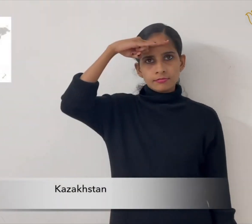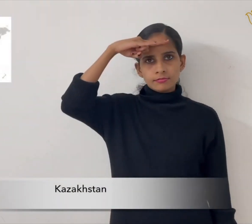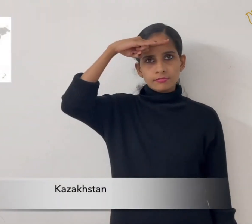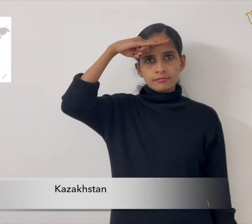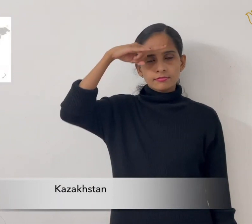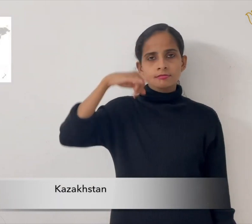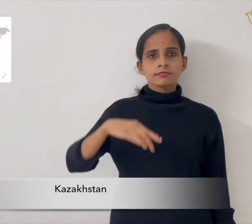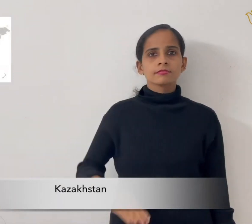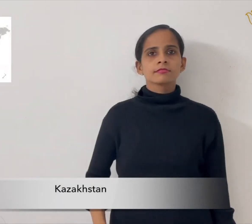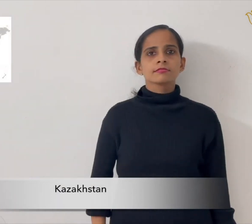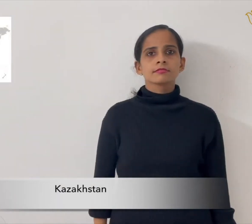Kazakhstan,